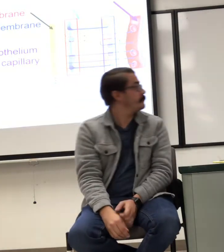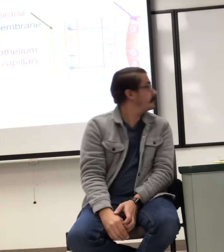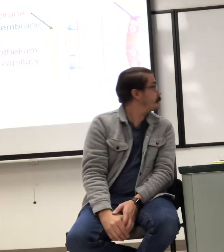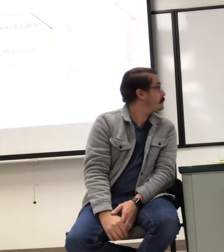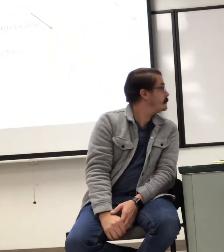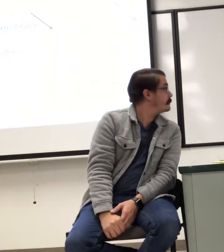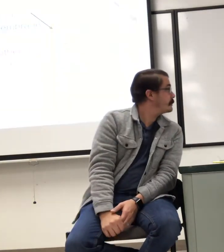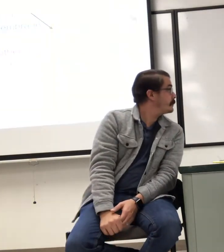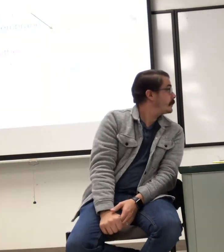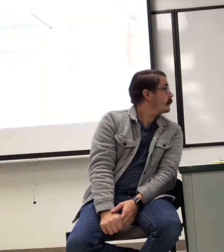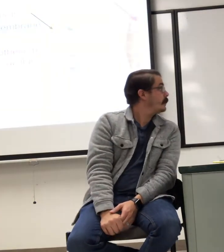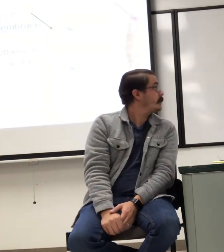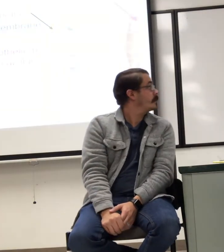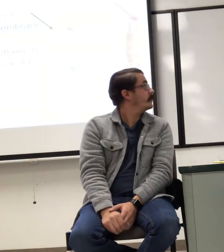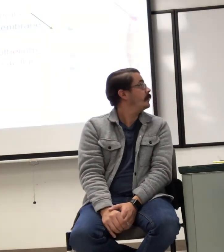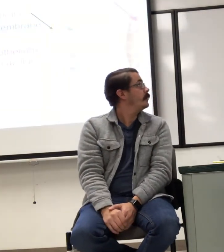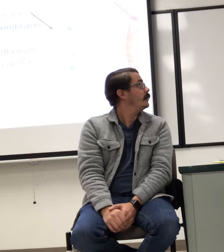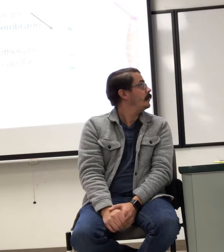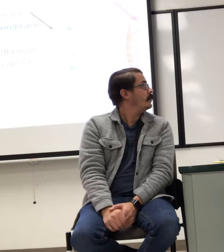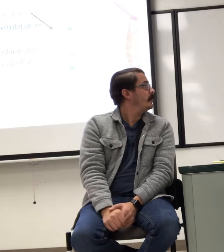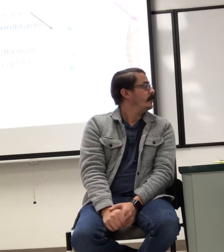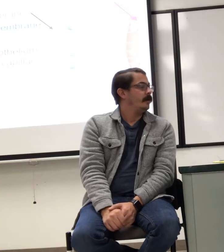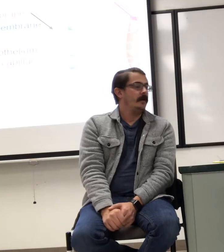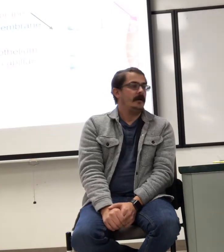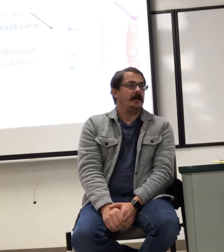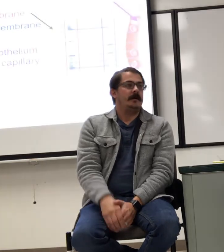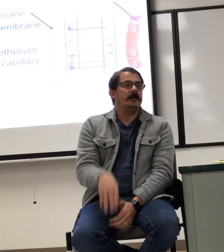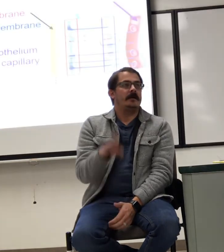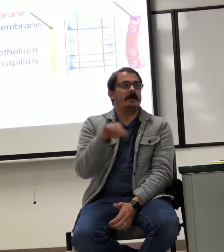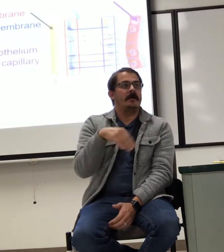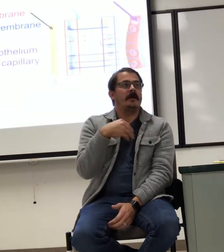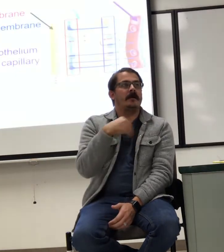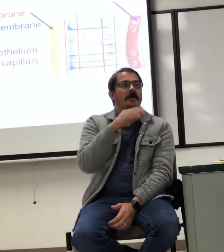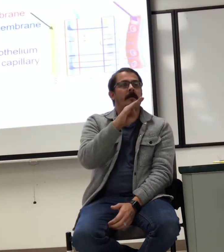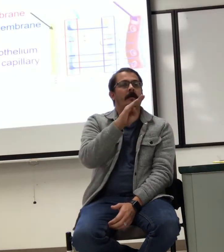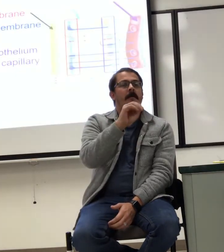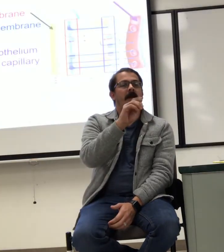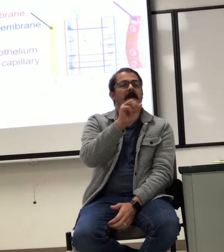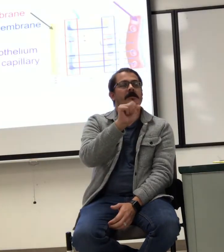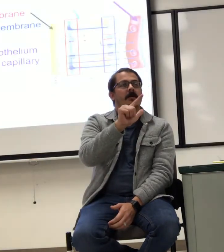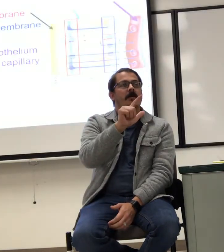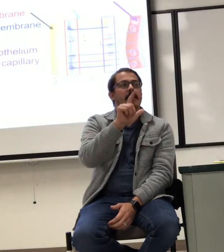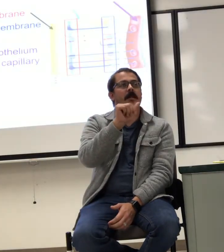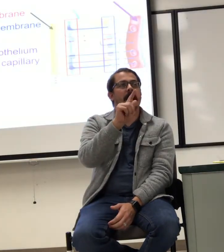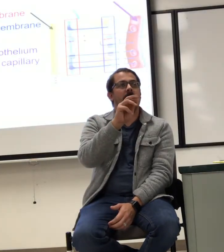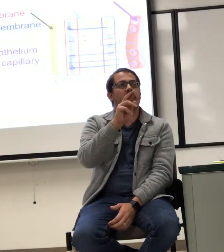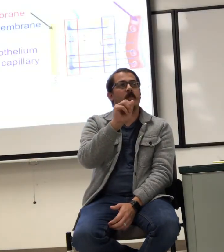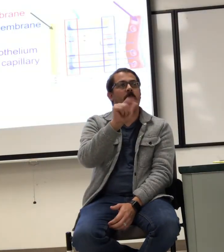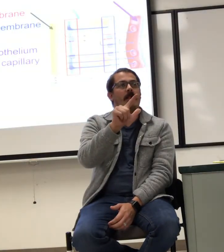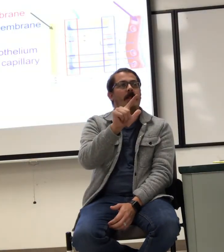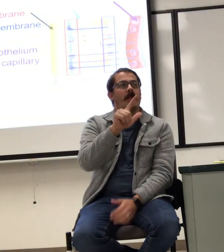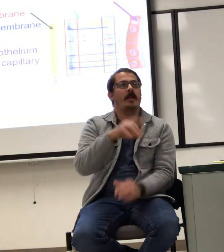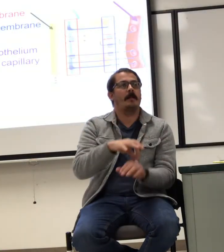And then on this side, you got the basolateral membrane, side opposite.